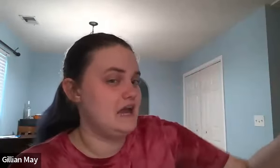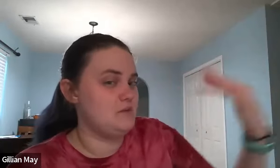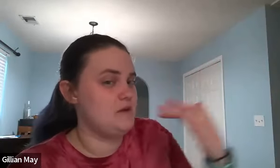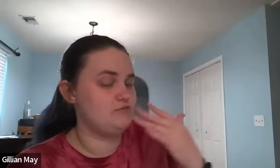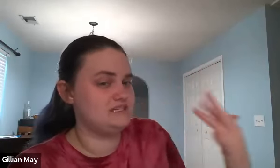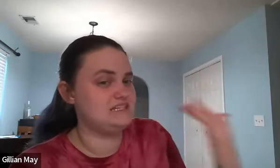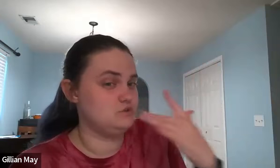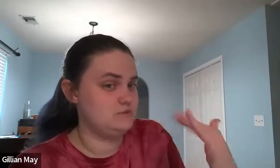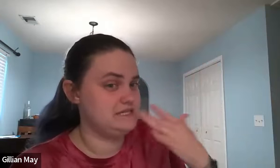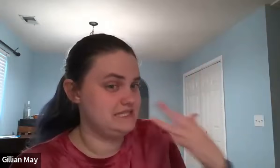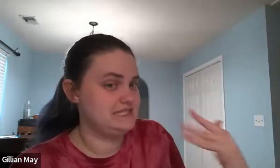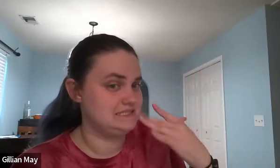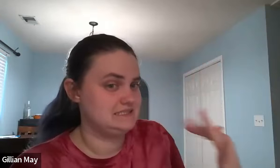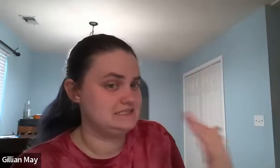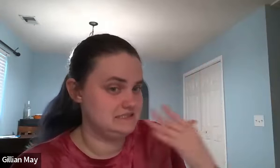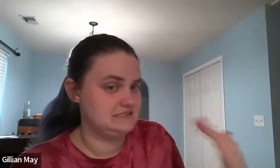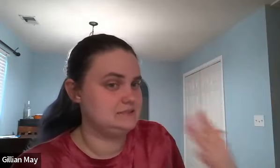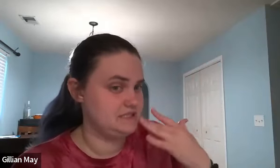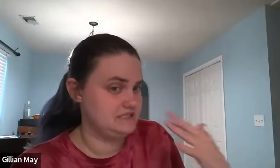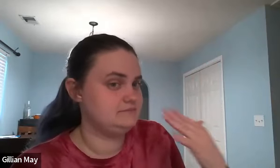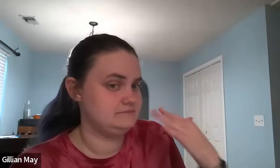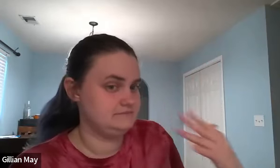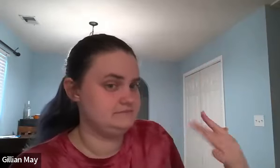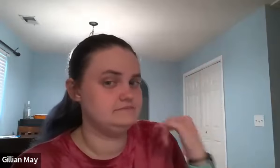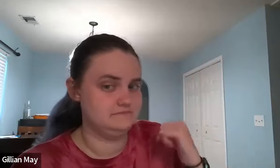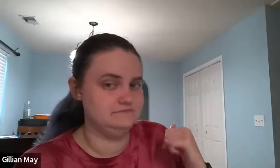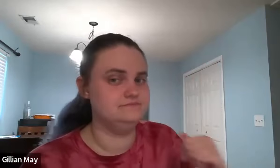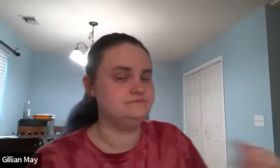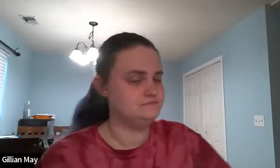out of my mouth because it's so spicy. Spicy.